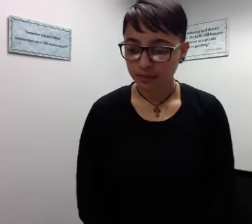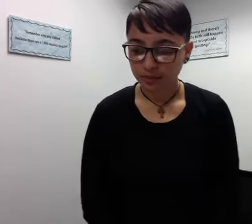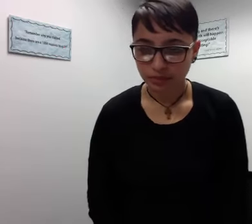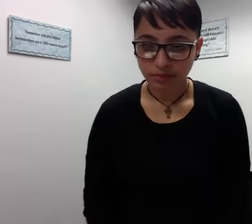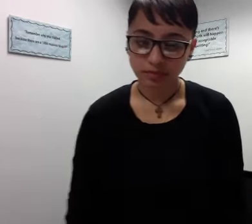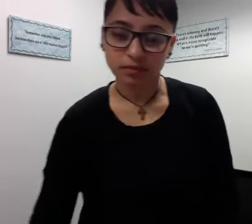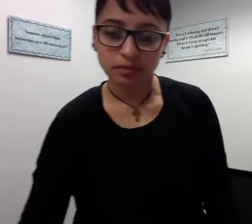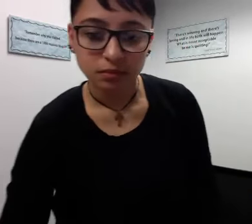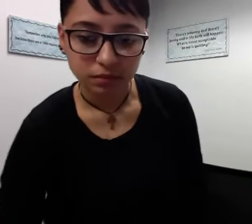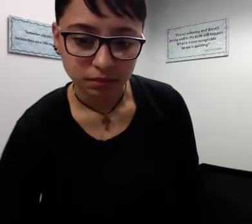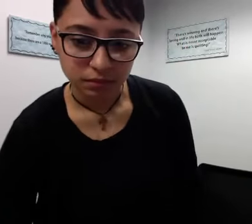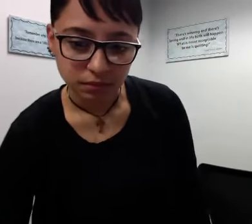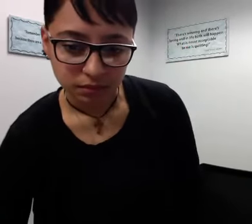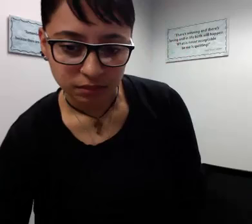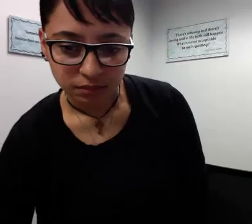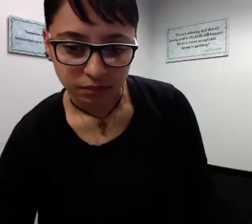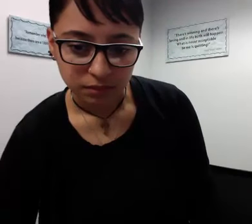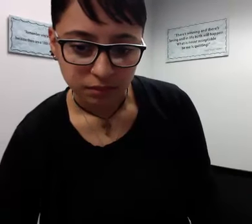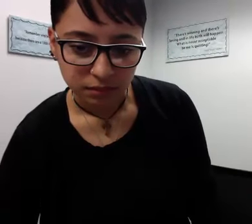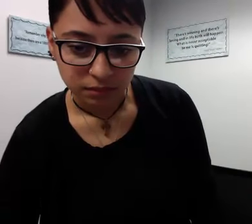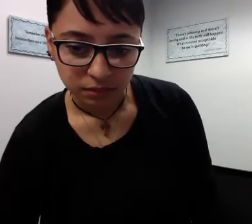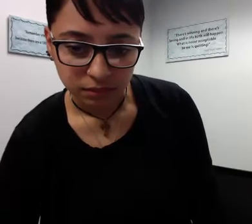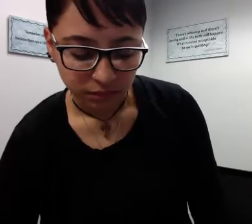This concludes your BES. Remember, this